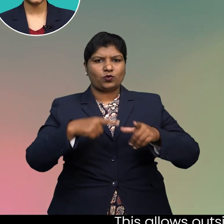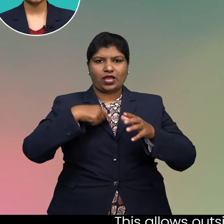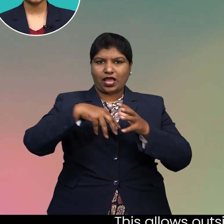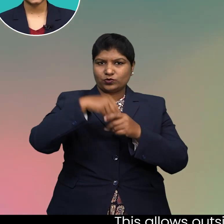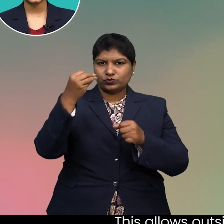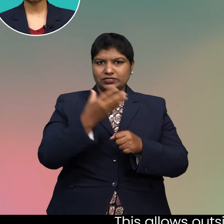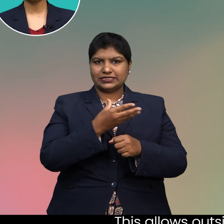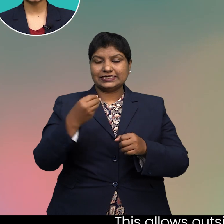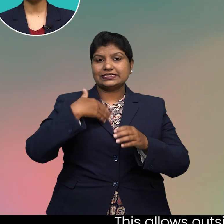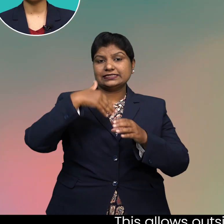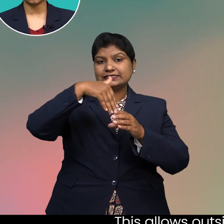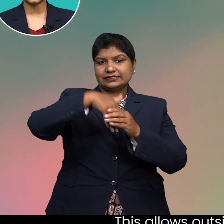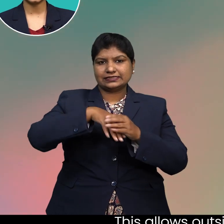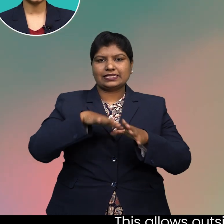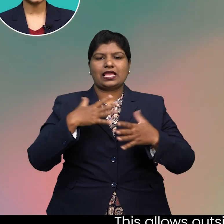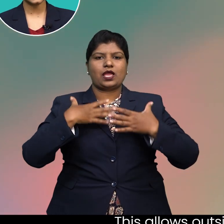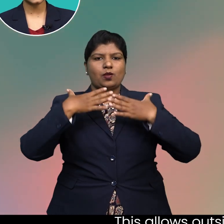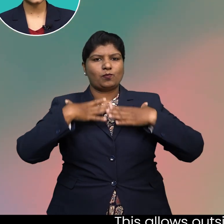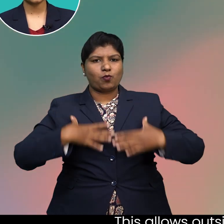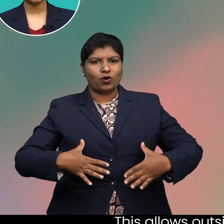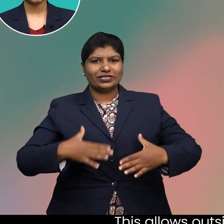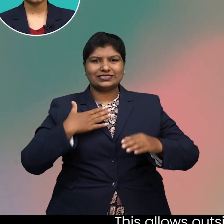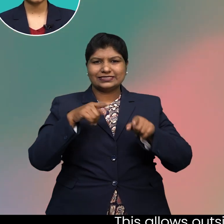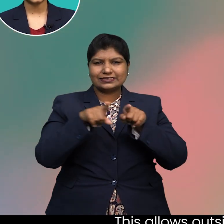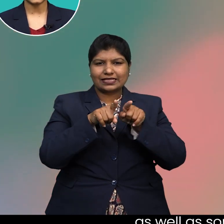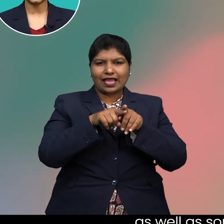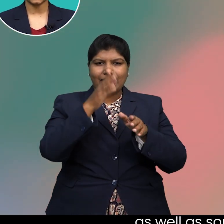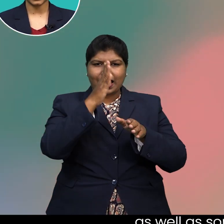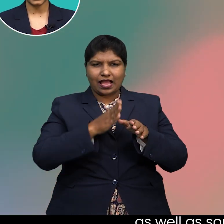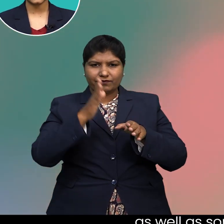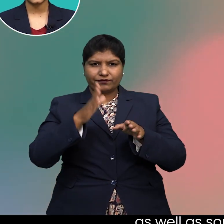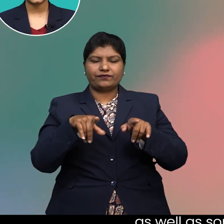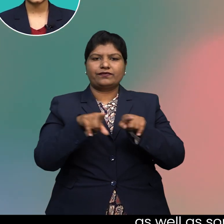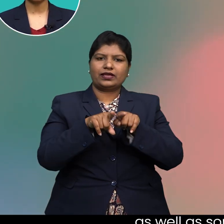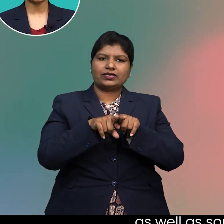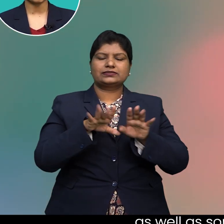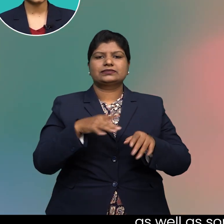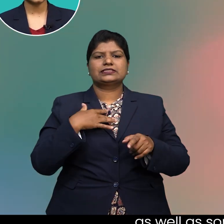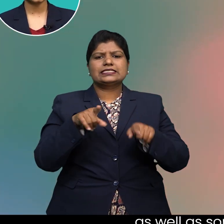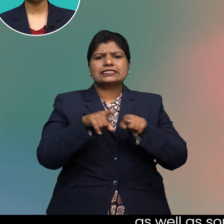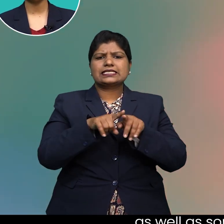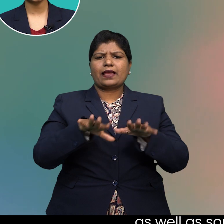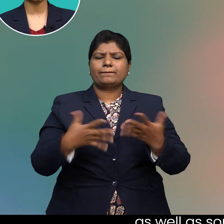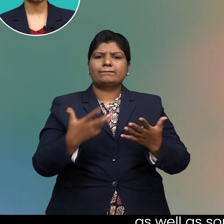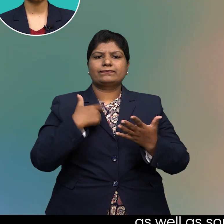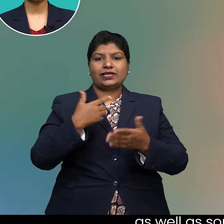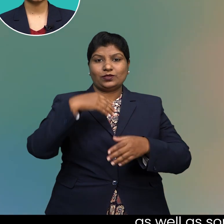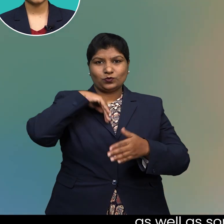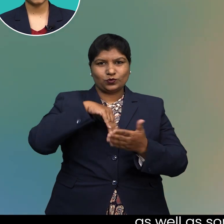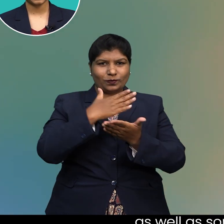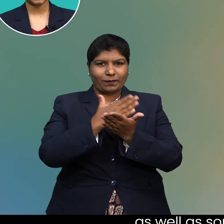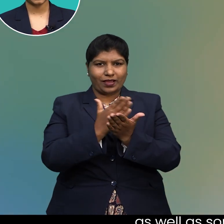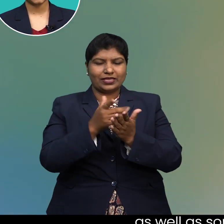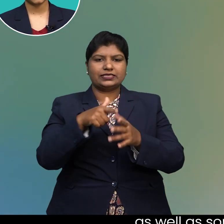diploblastic one forming the outer